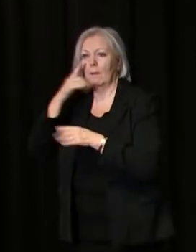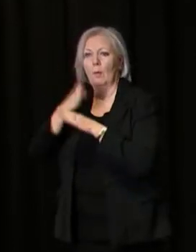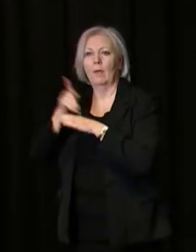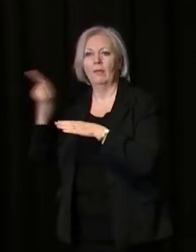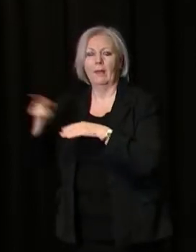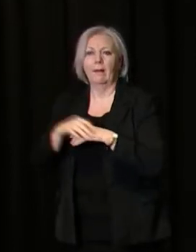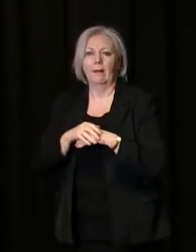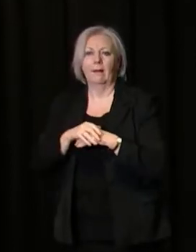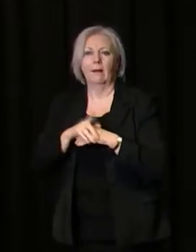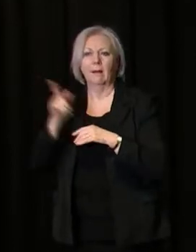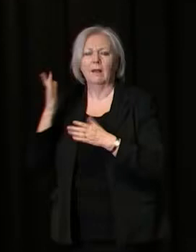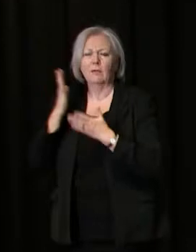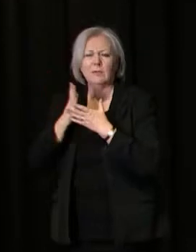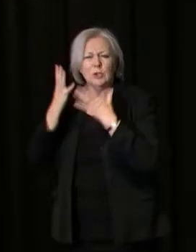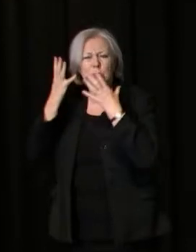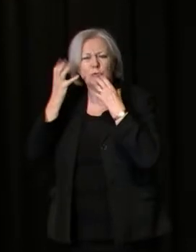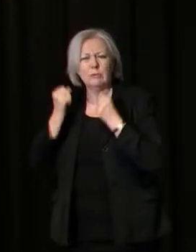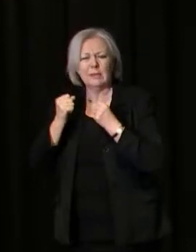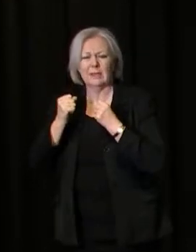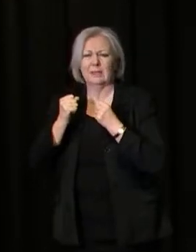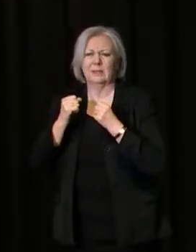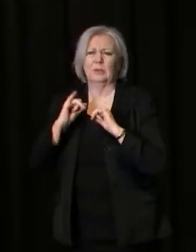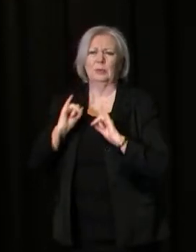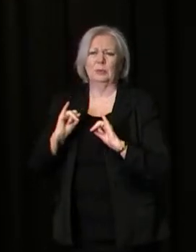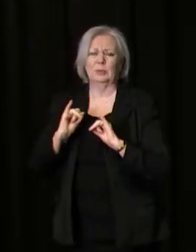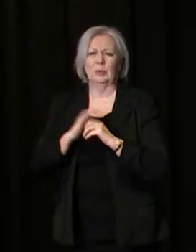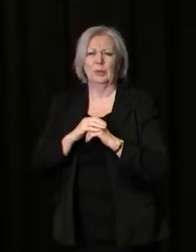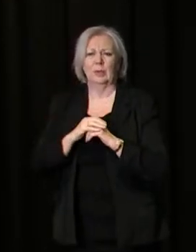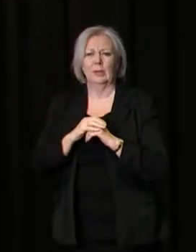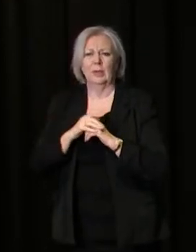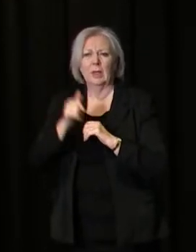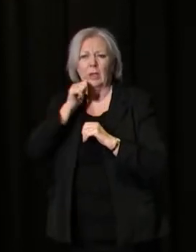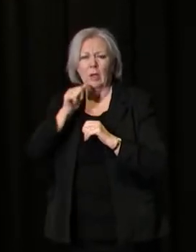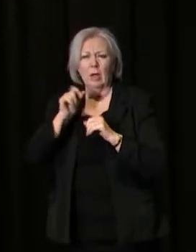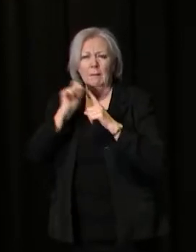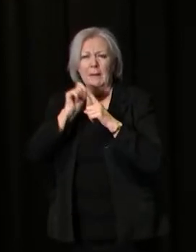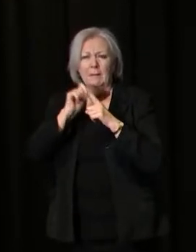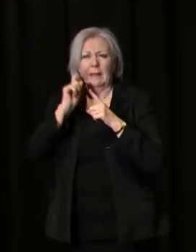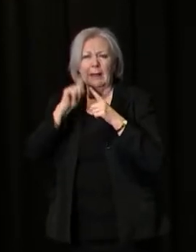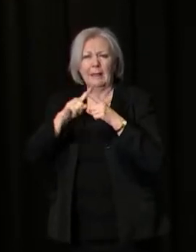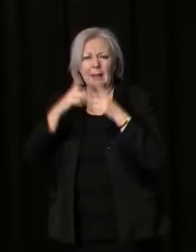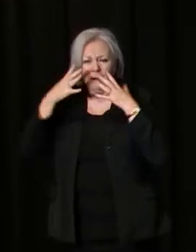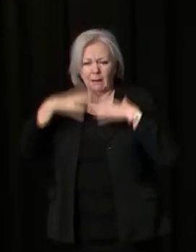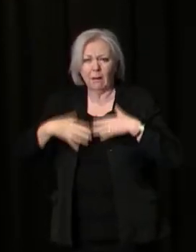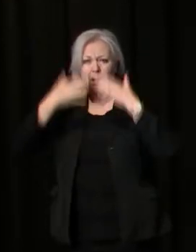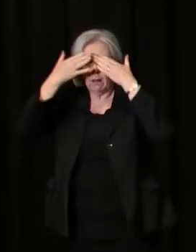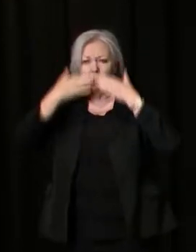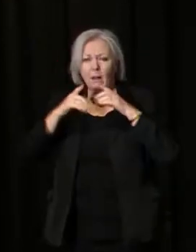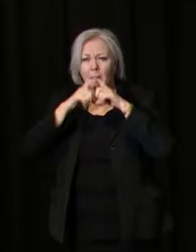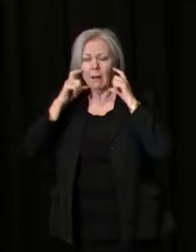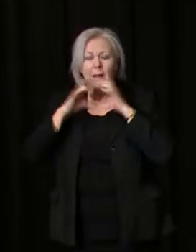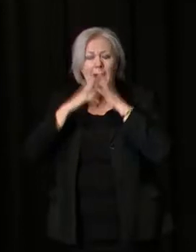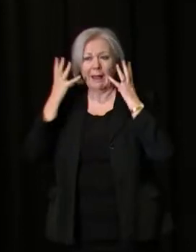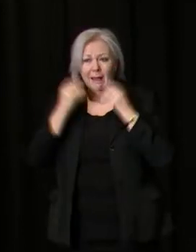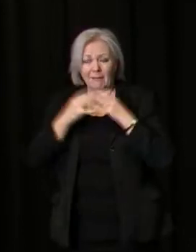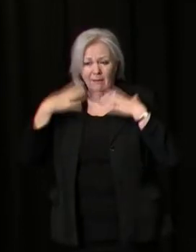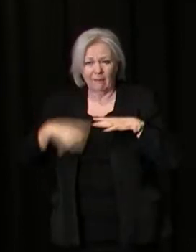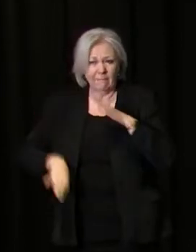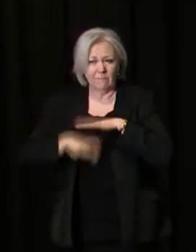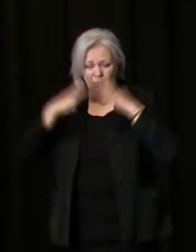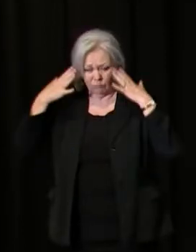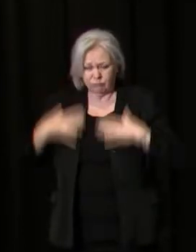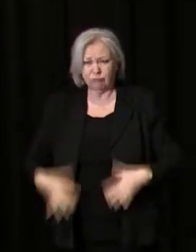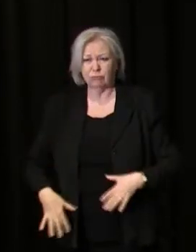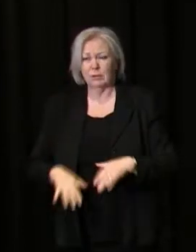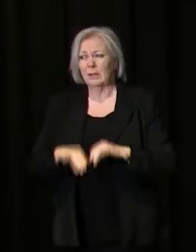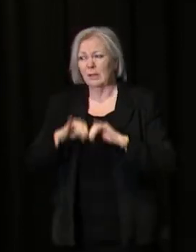under really stressful circumstances. Level 3 PPE equipment, 12-hour shifts, really rugged